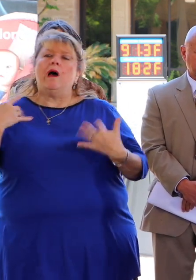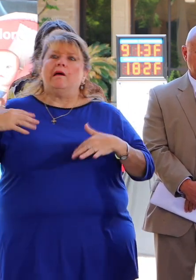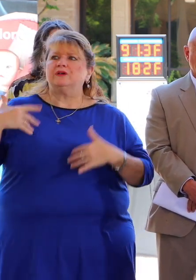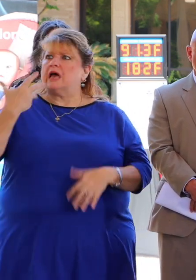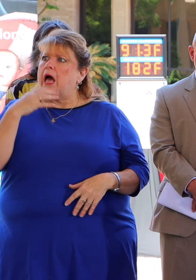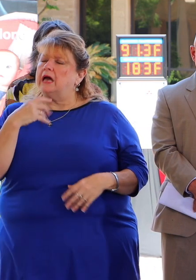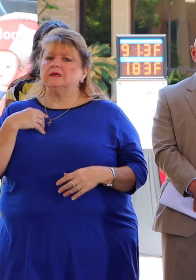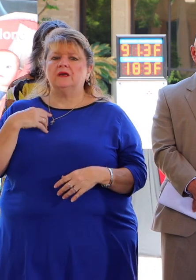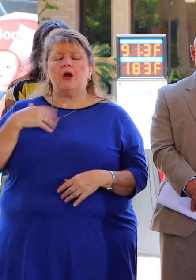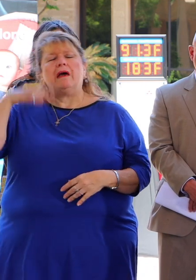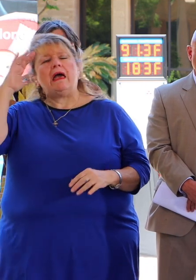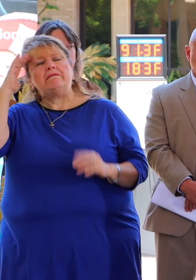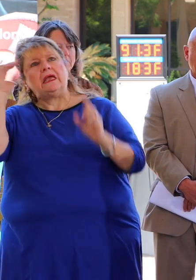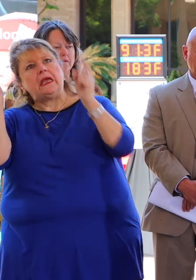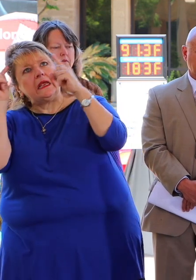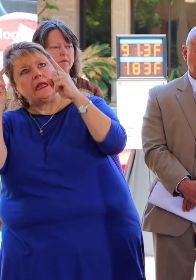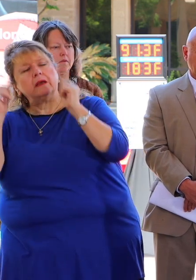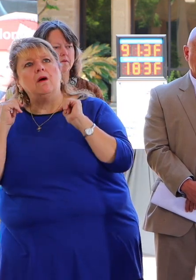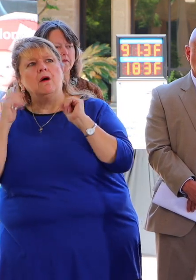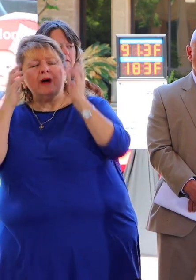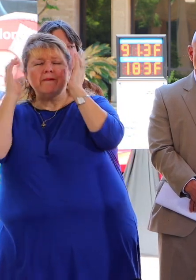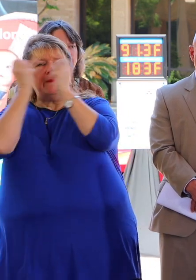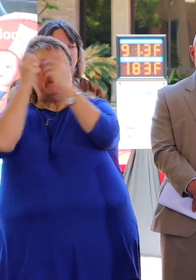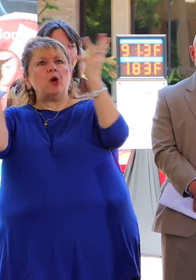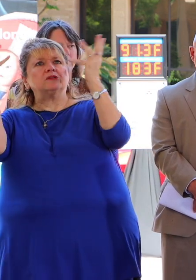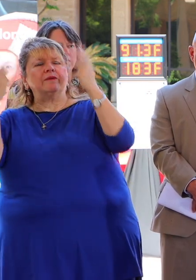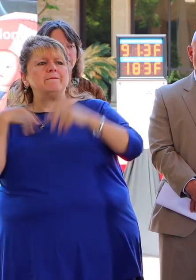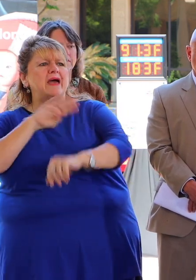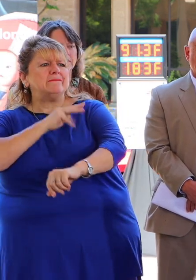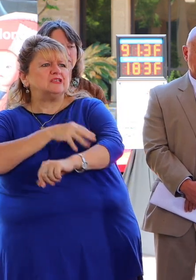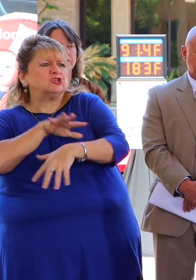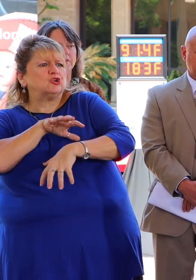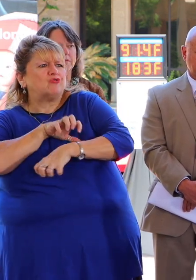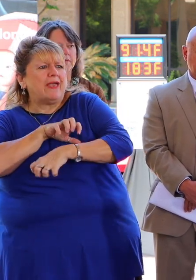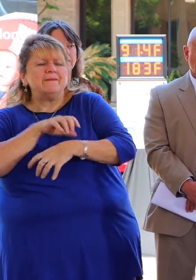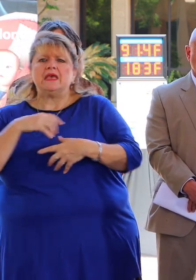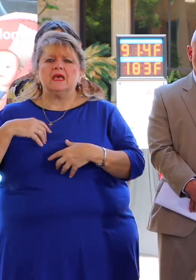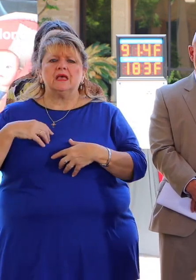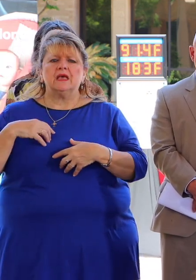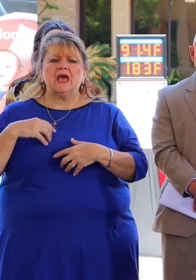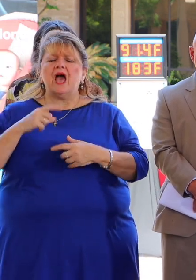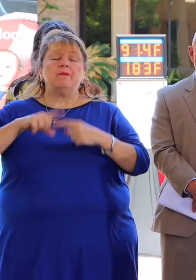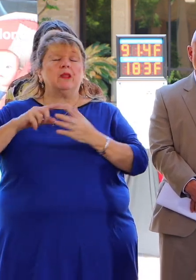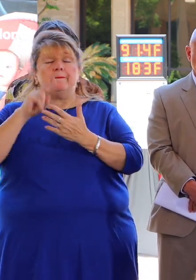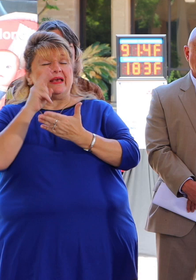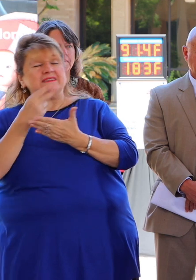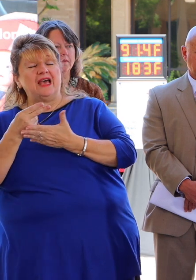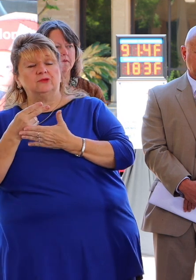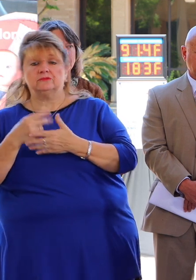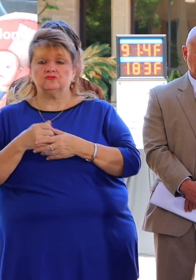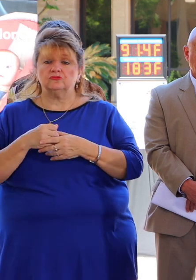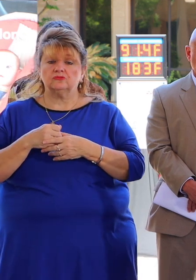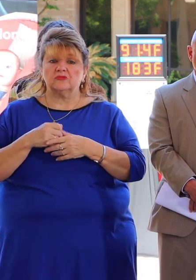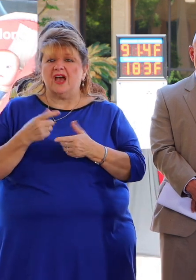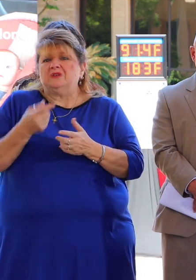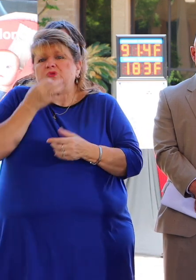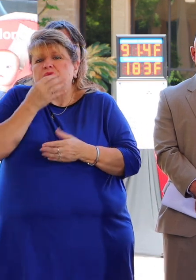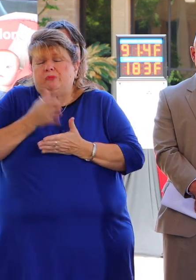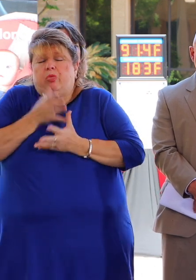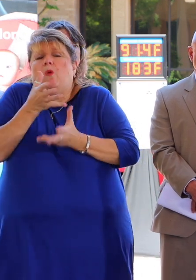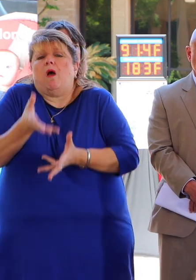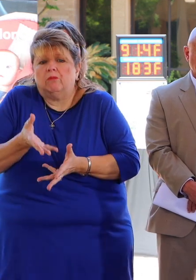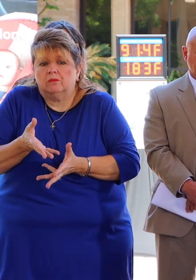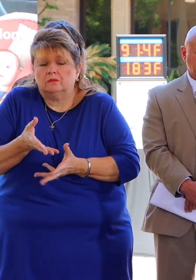goodness, I have a headache. My head is about to explode. My muscles are cramping. I'm about to pass out. I'm about to throw up.